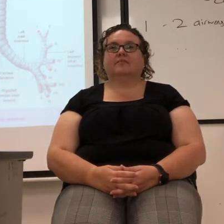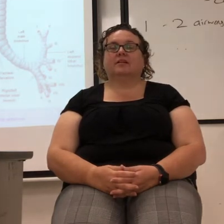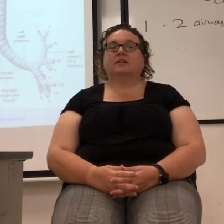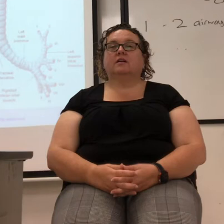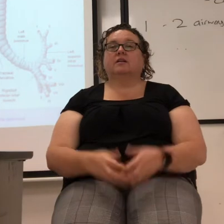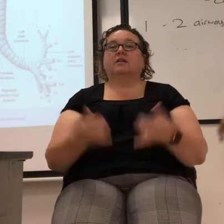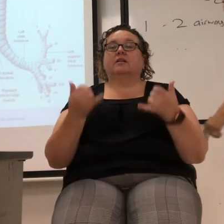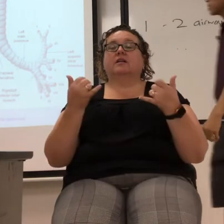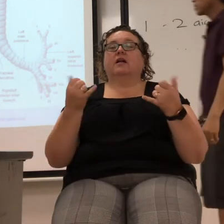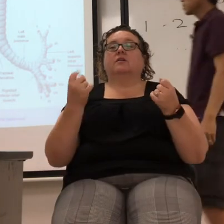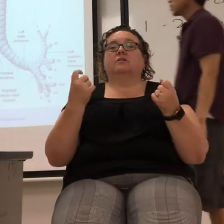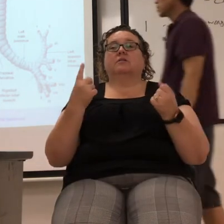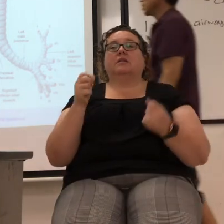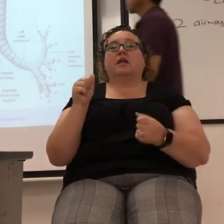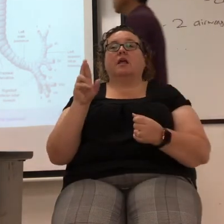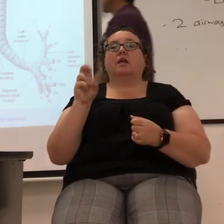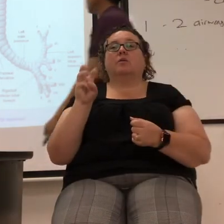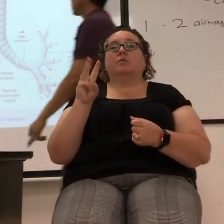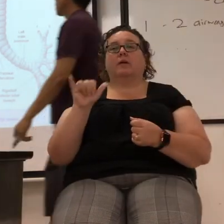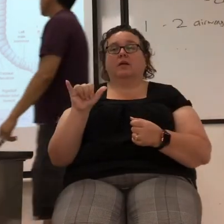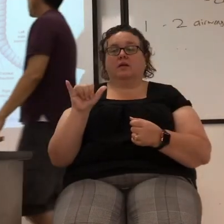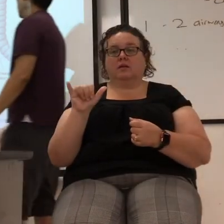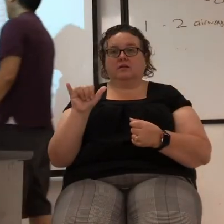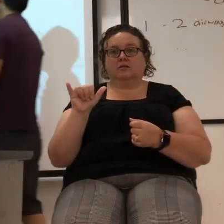Now the airways